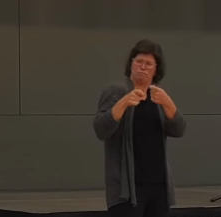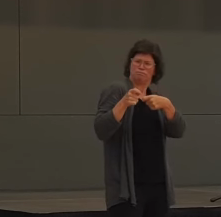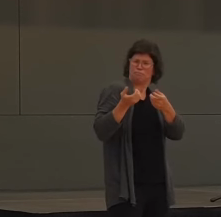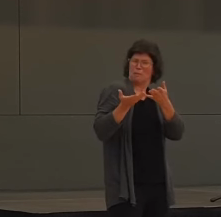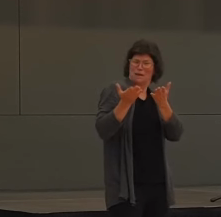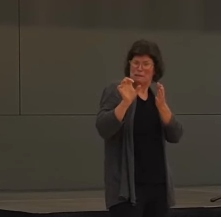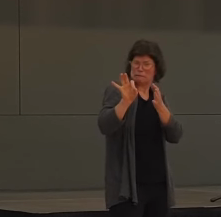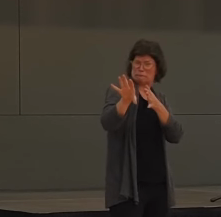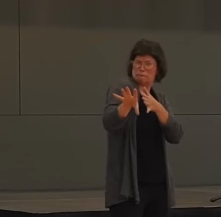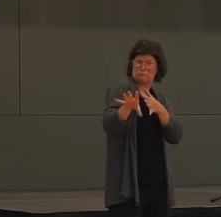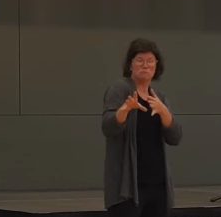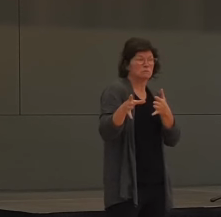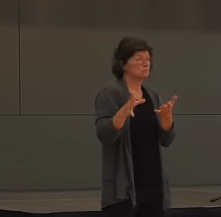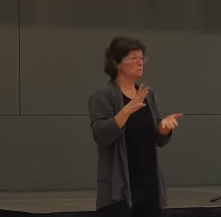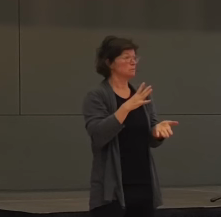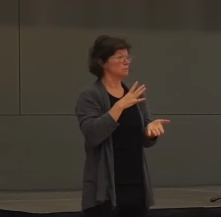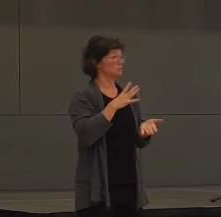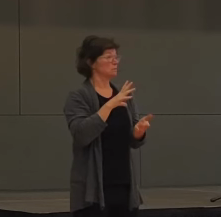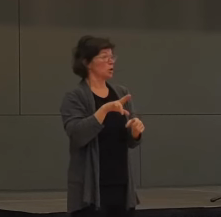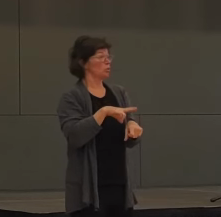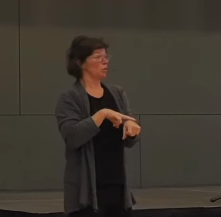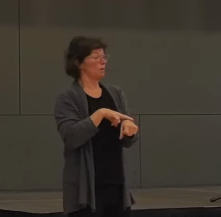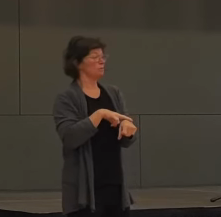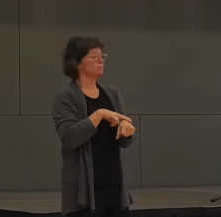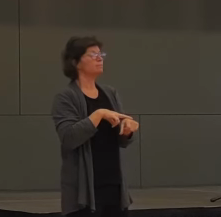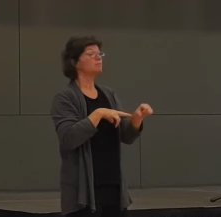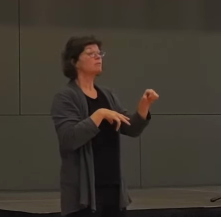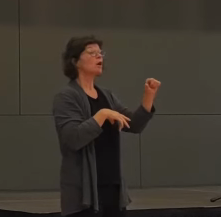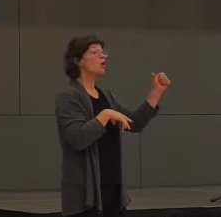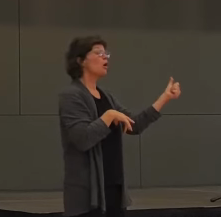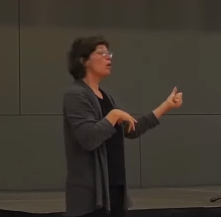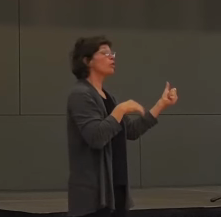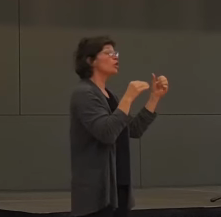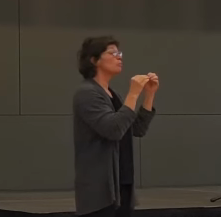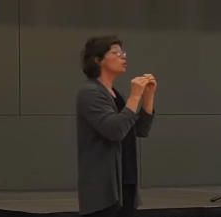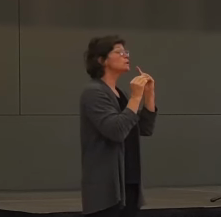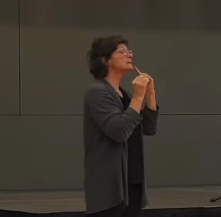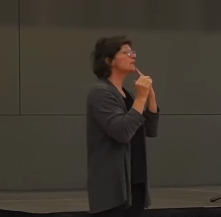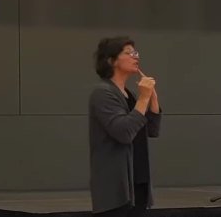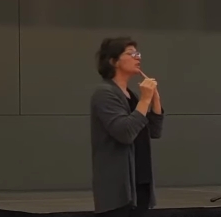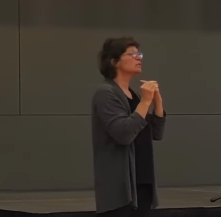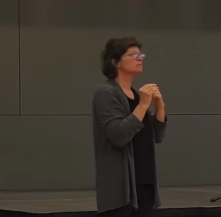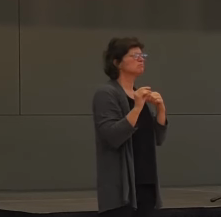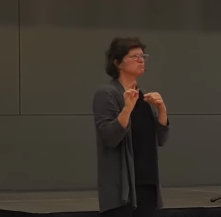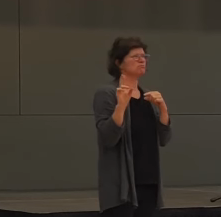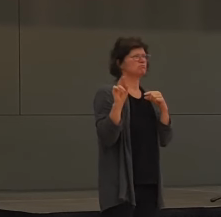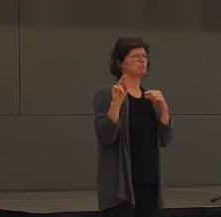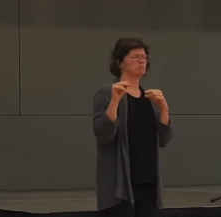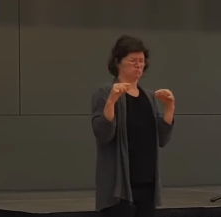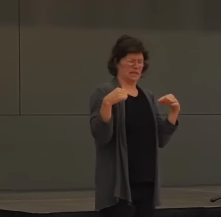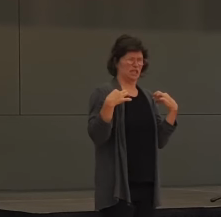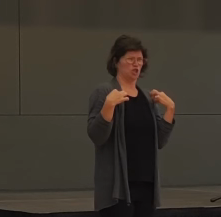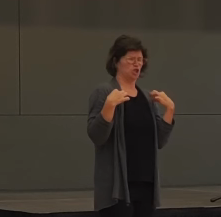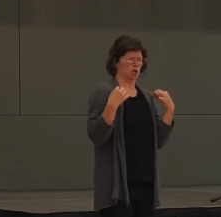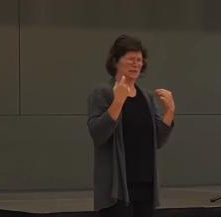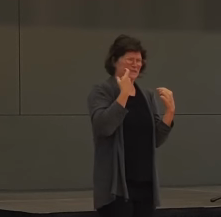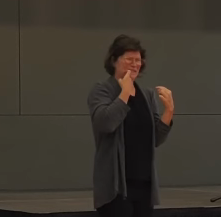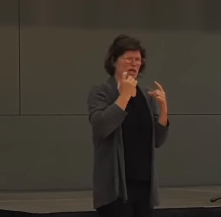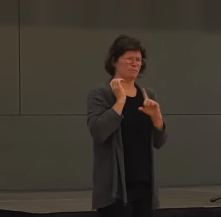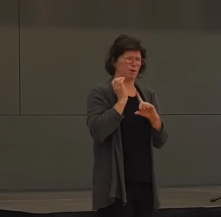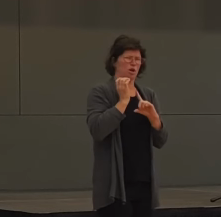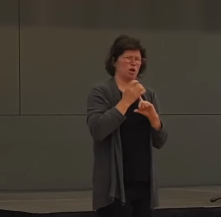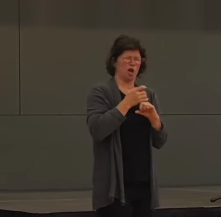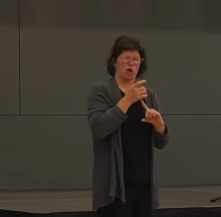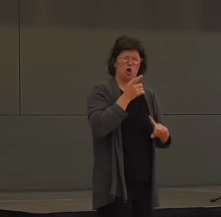shirt." Okay, that's normal aging. Something more significant is, "No, I just put this shirt on. And who